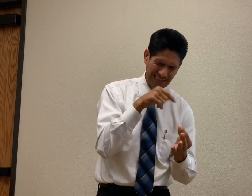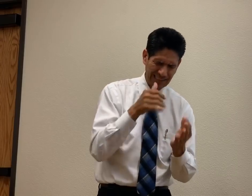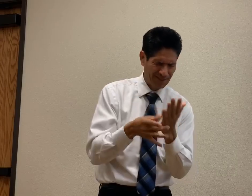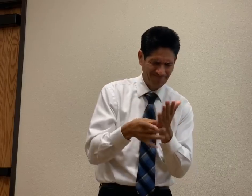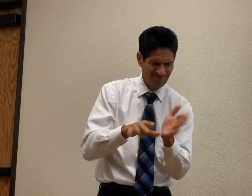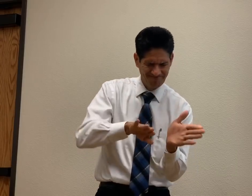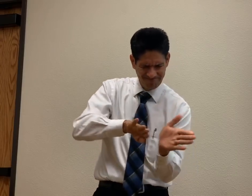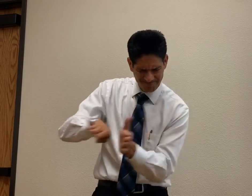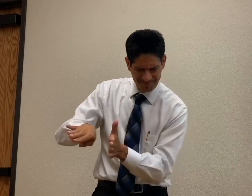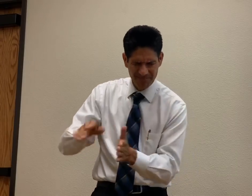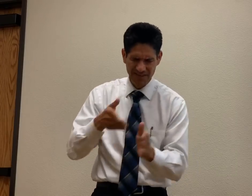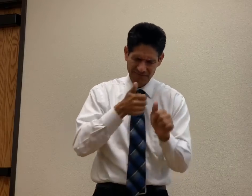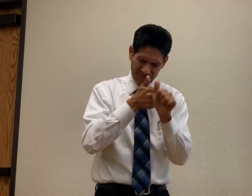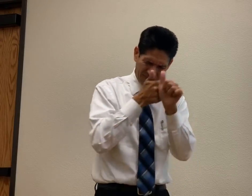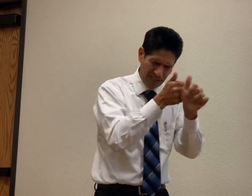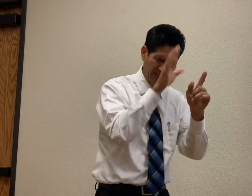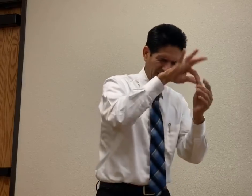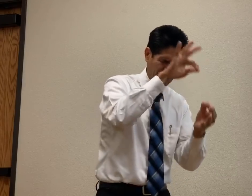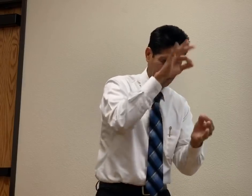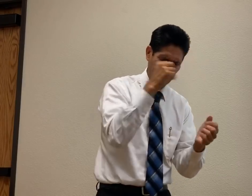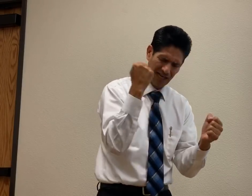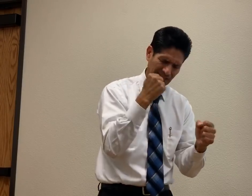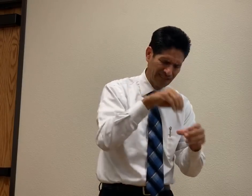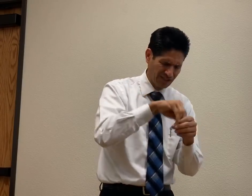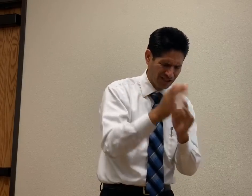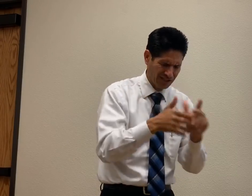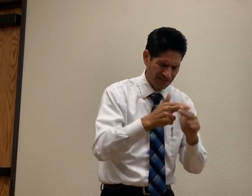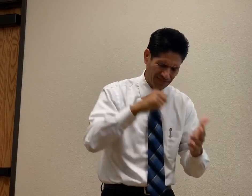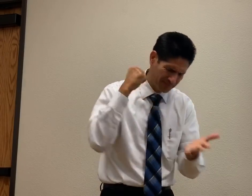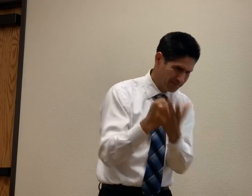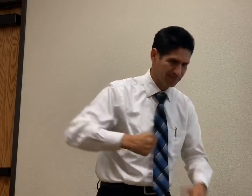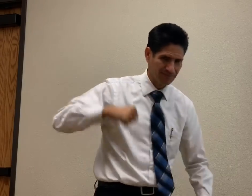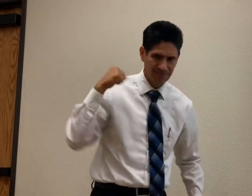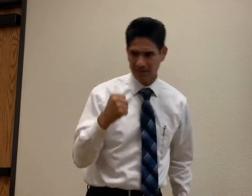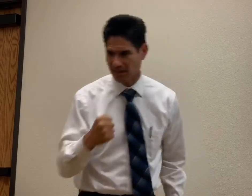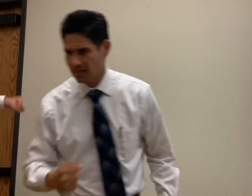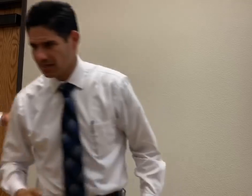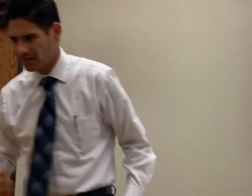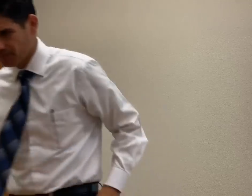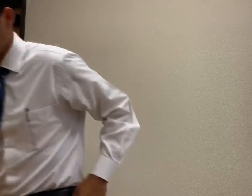God, for the lesson. Understanding that we should be following the ways of the Spirit, not the flesh. In Jesus' name, amen.